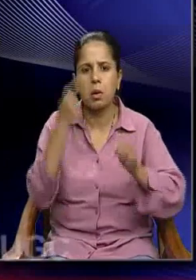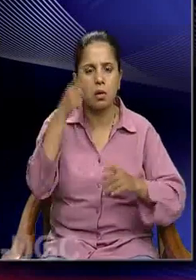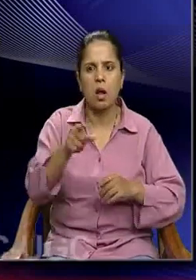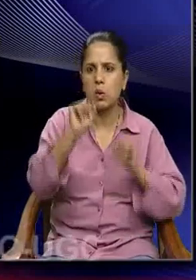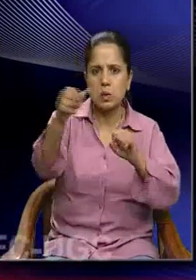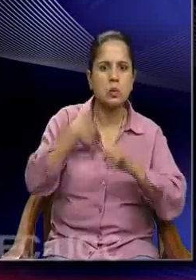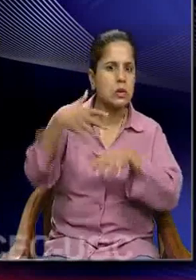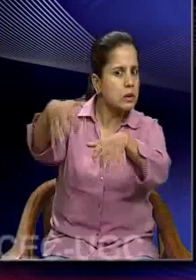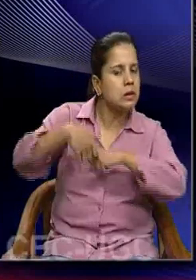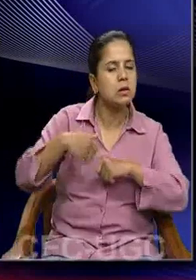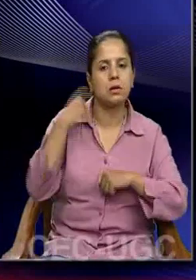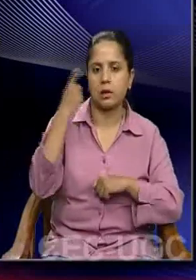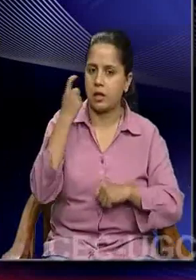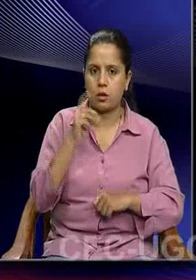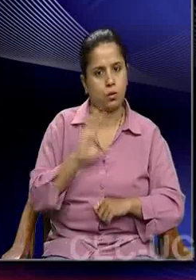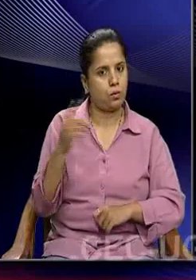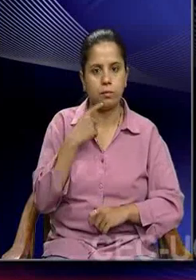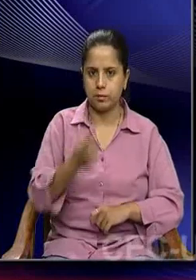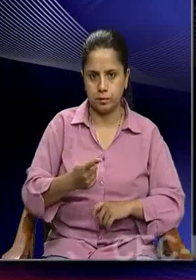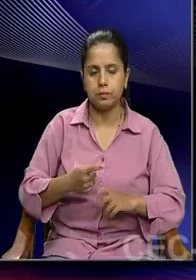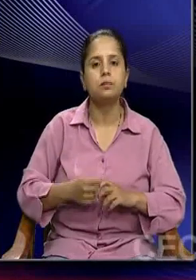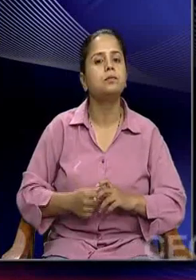to the other.